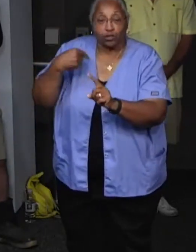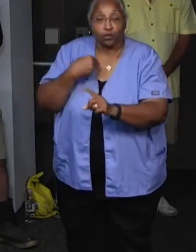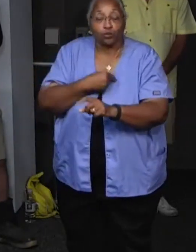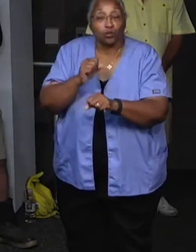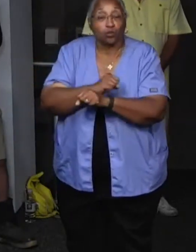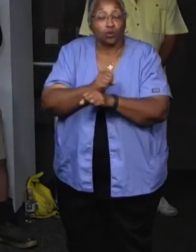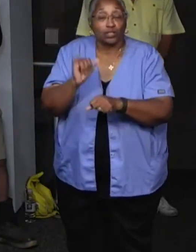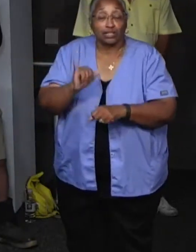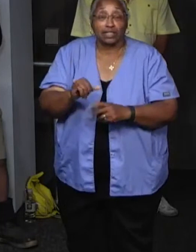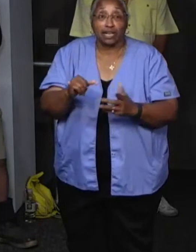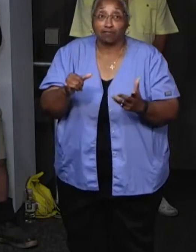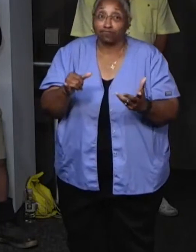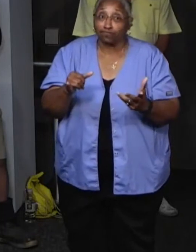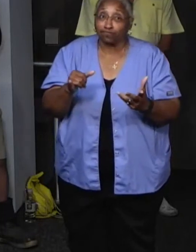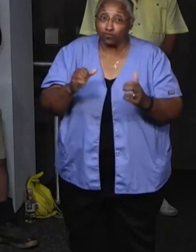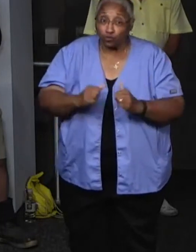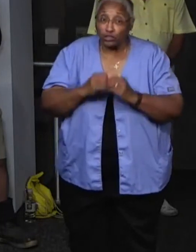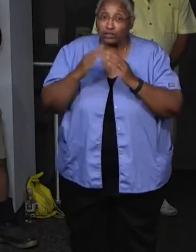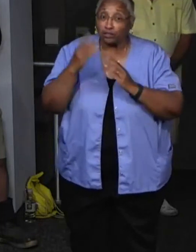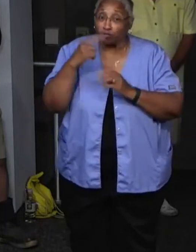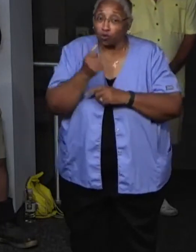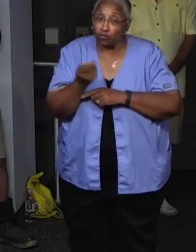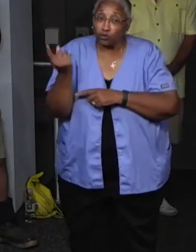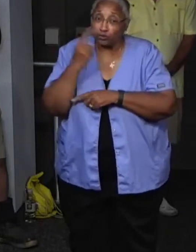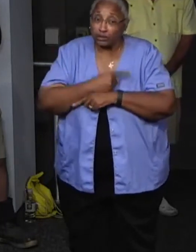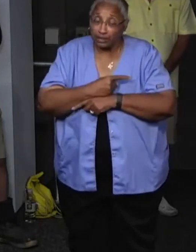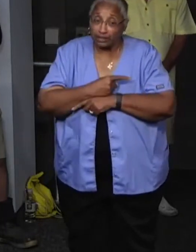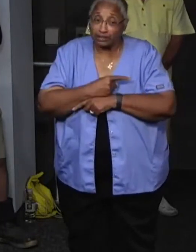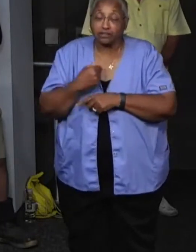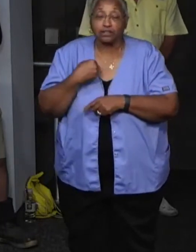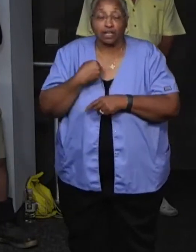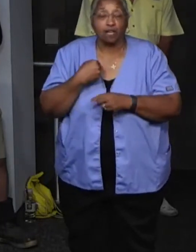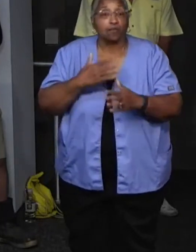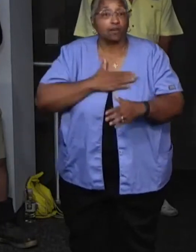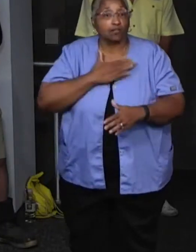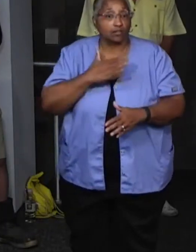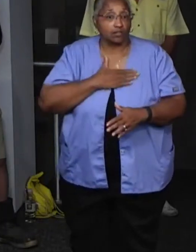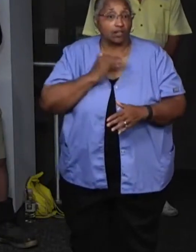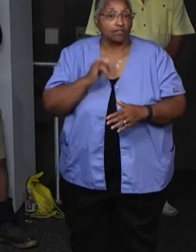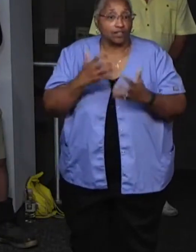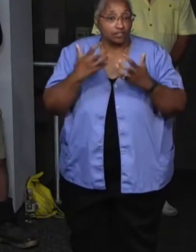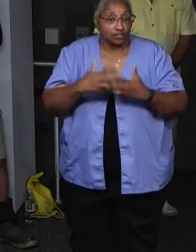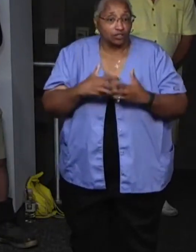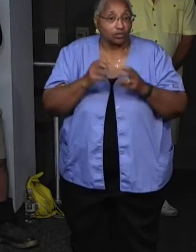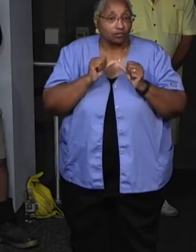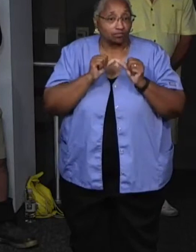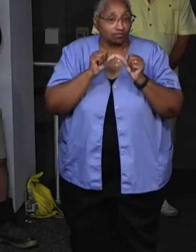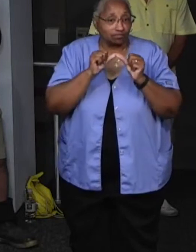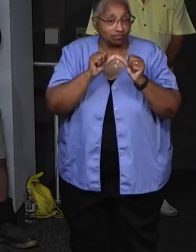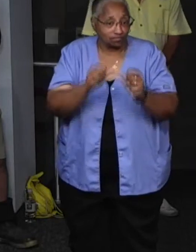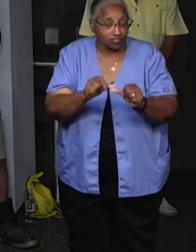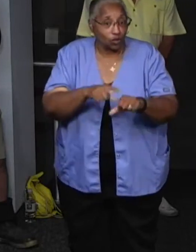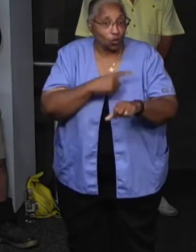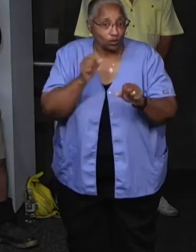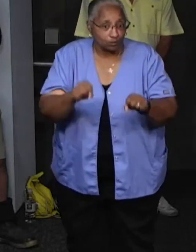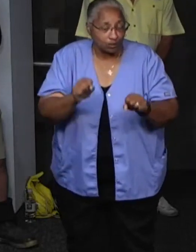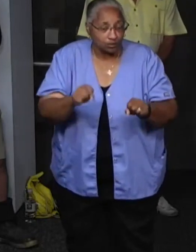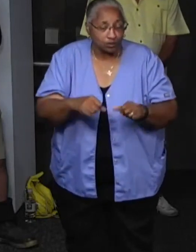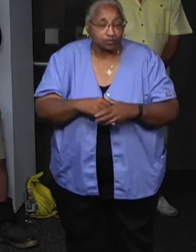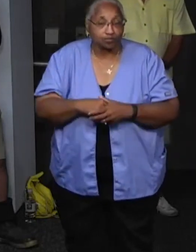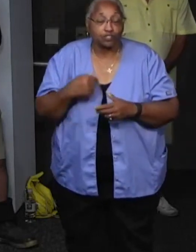that actual restoration for a couple of days now, so I'm very glad that the generator held up as long as it did. We were able to